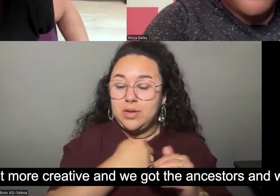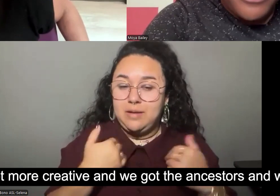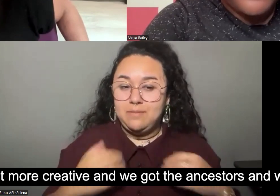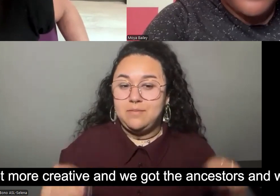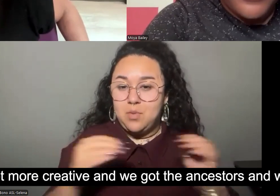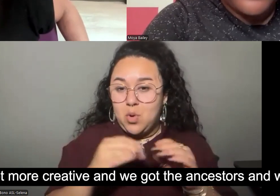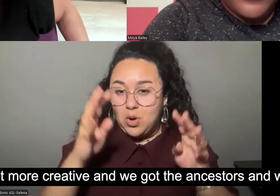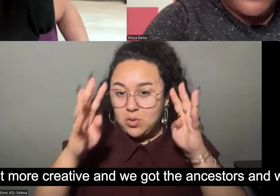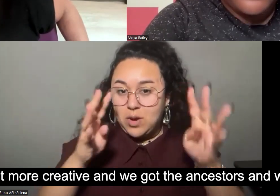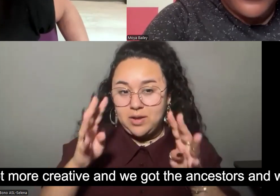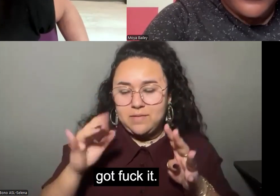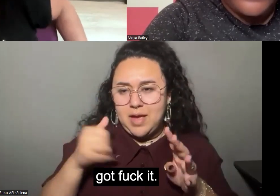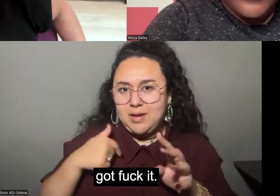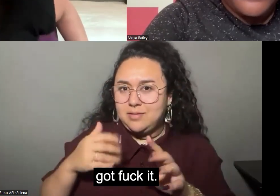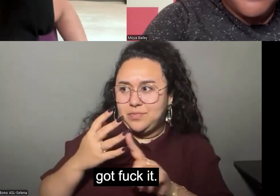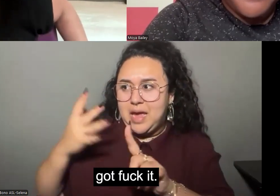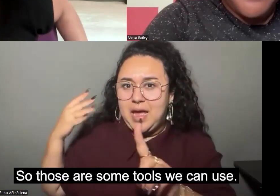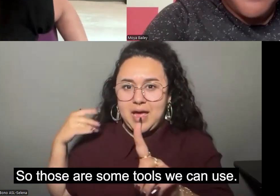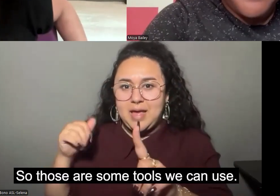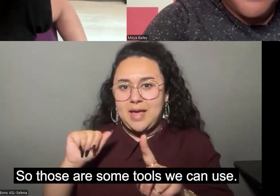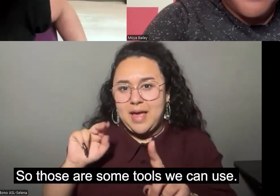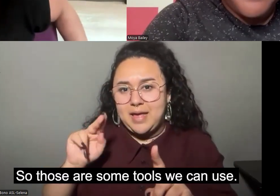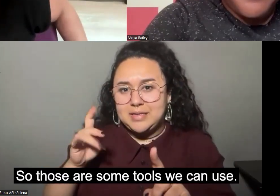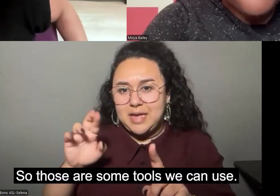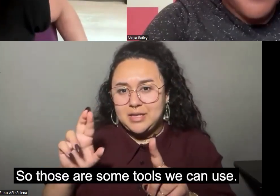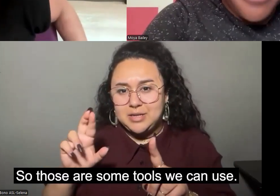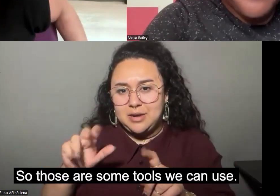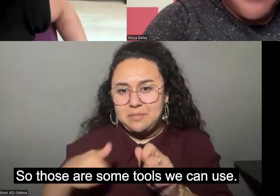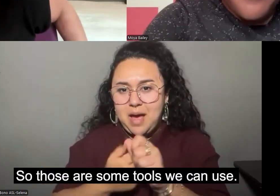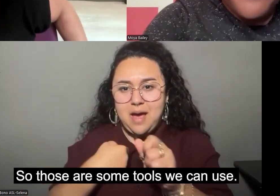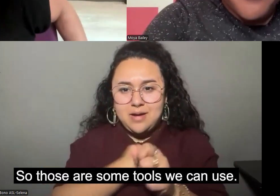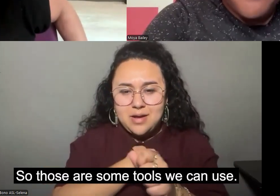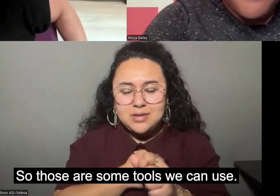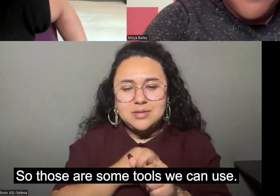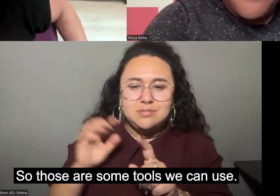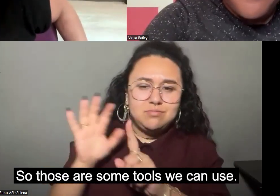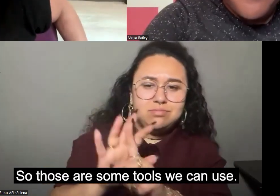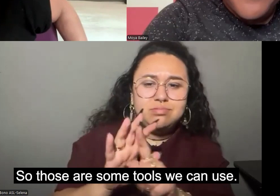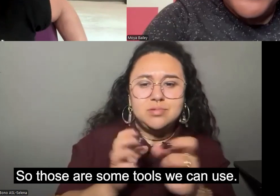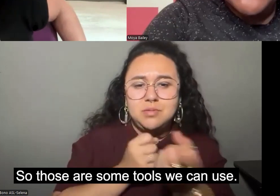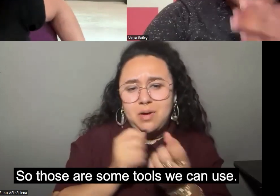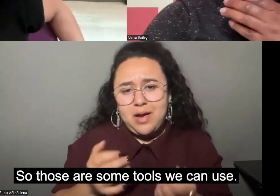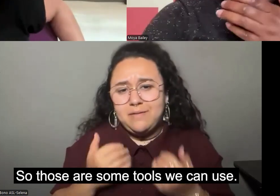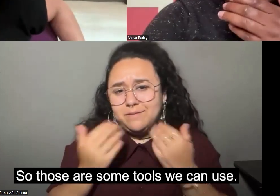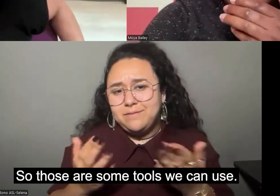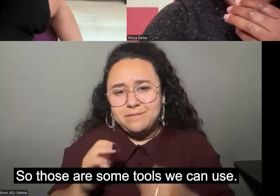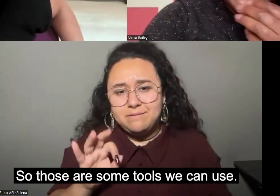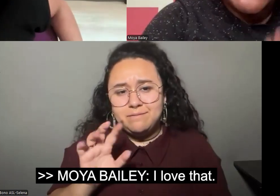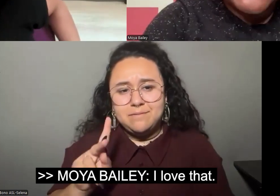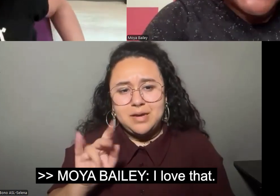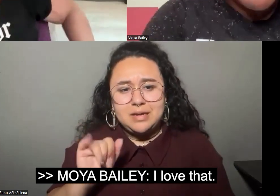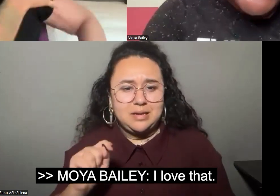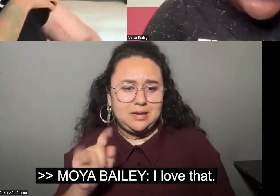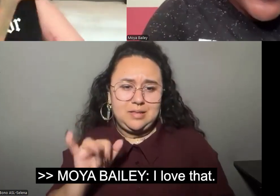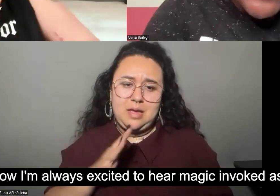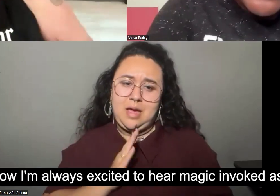got the ancestors. And we got fuck it. So those are some tools we can use. I love that.